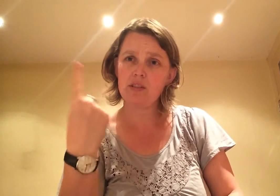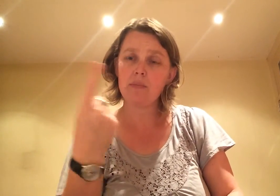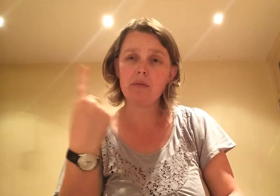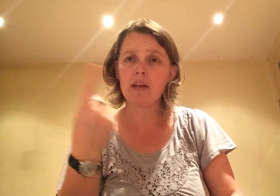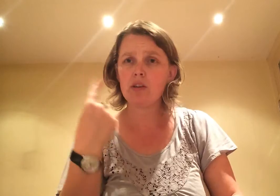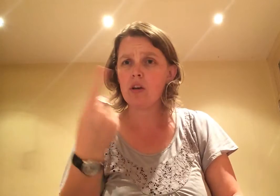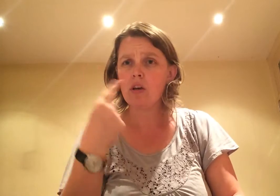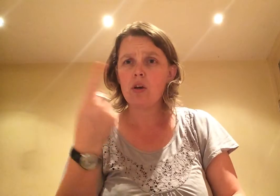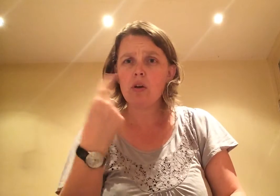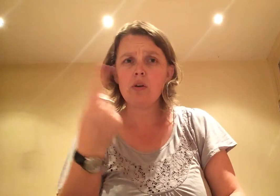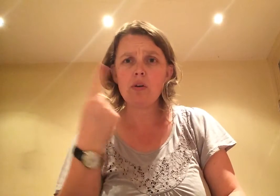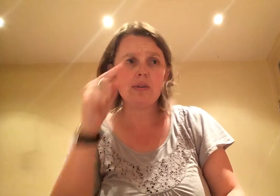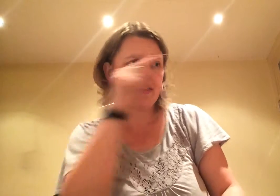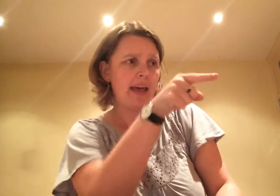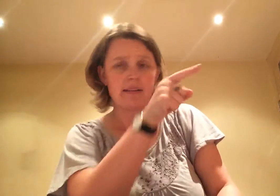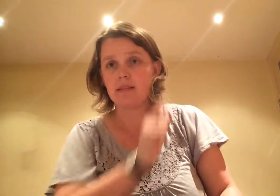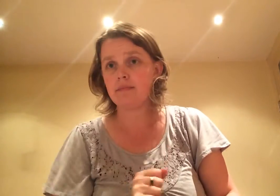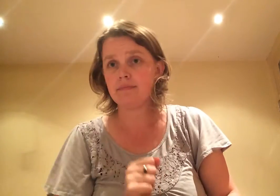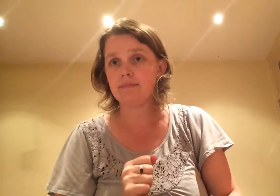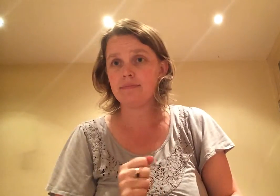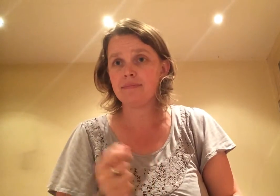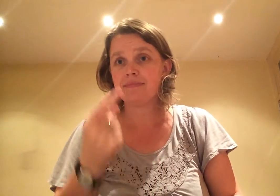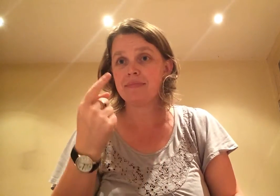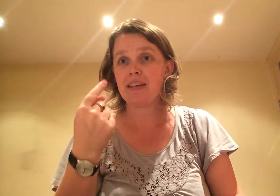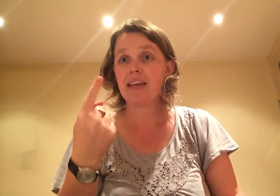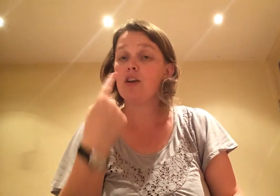spin it around. Who's that? Okay,